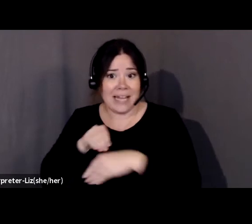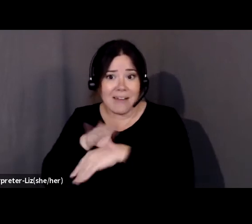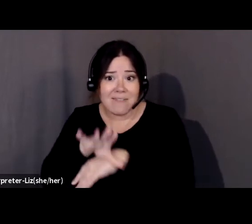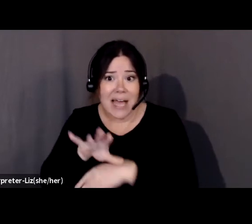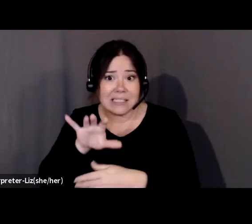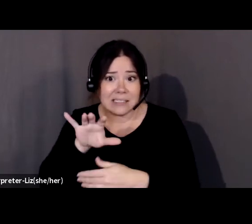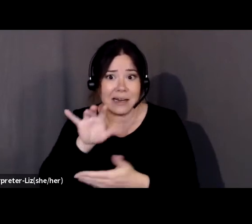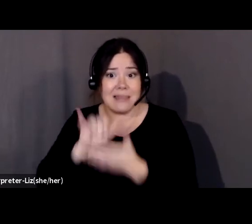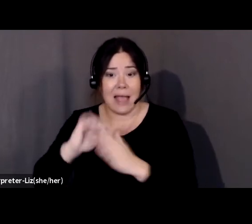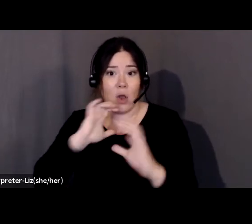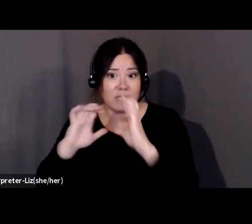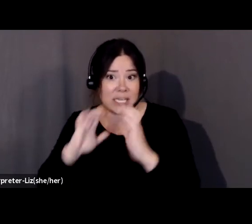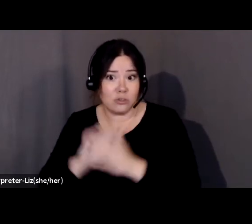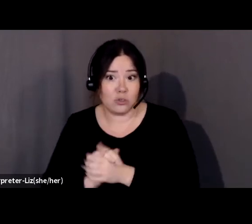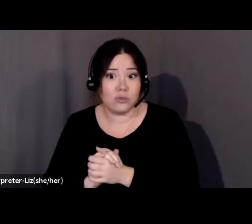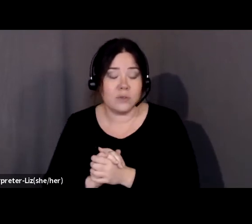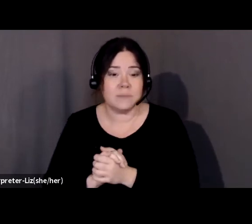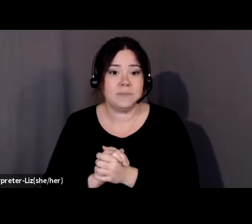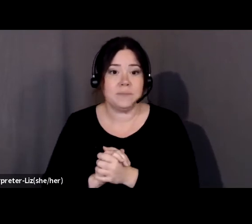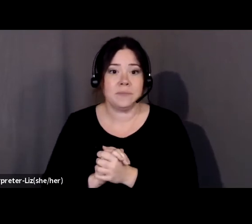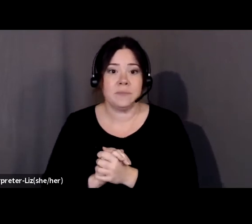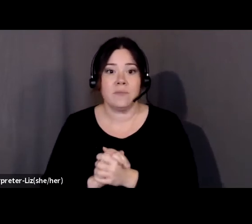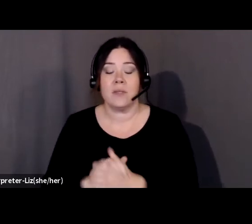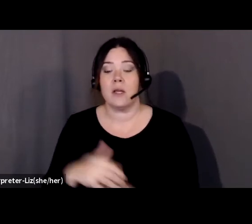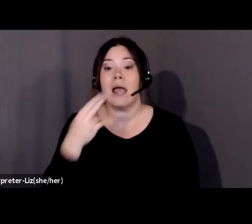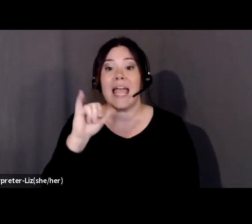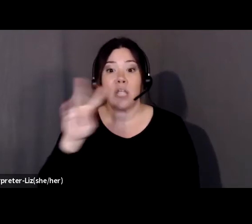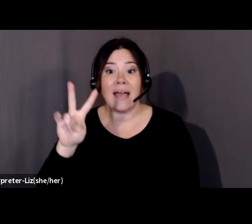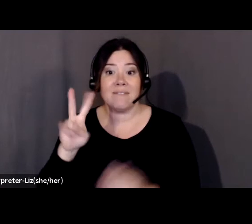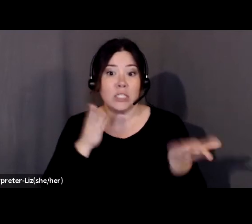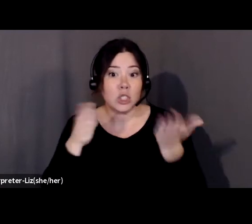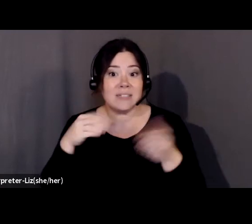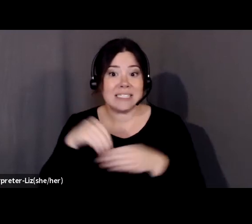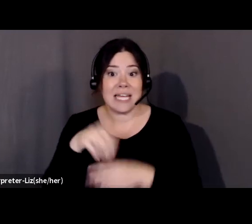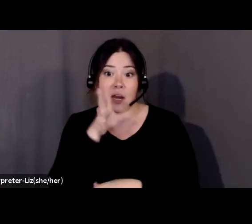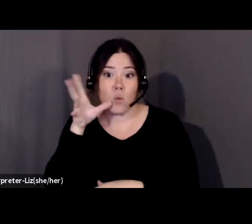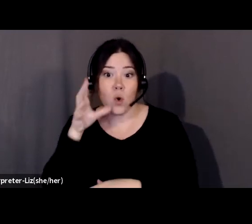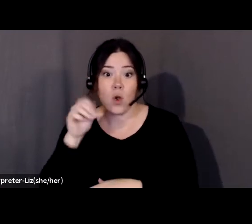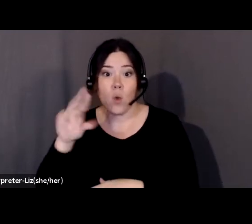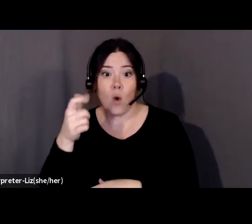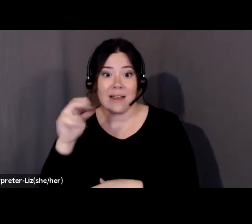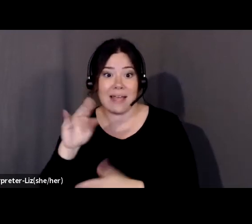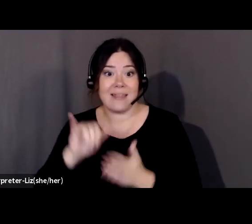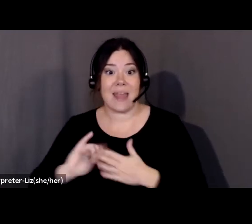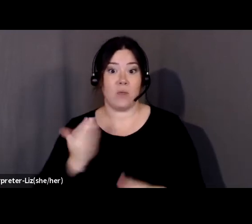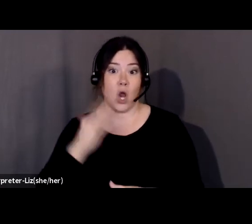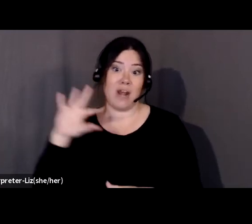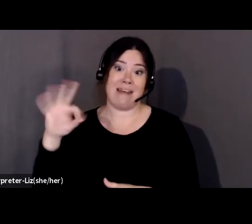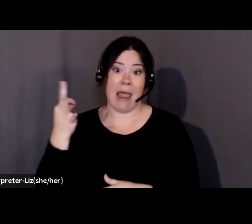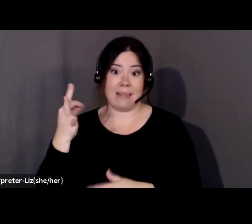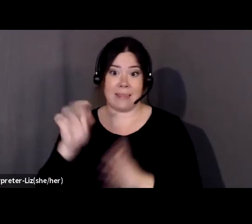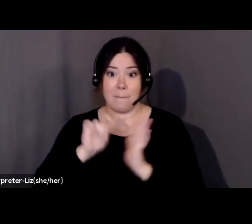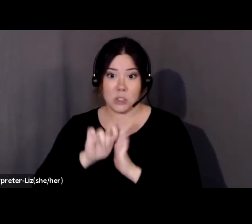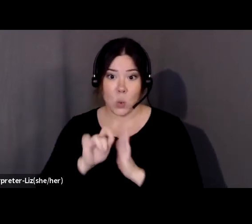cool conversation we got to have. HIV services in rural Oregon was our 9th episode. So that was